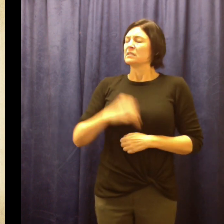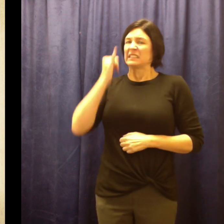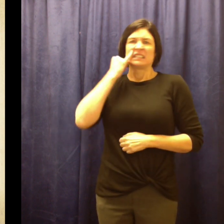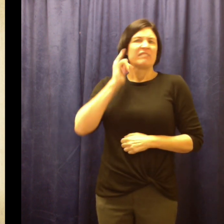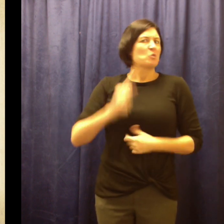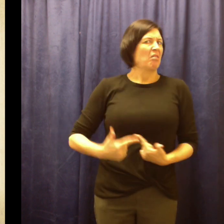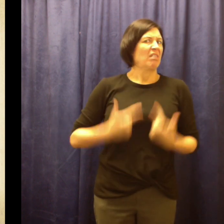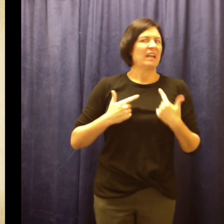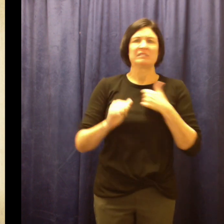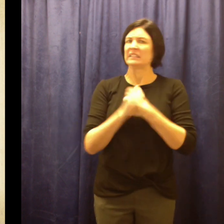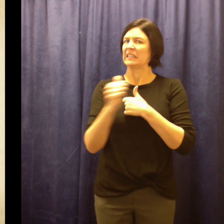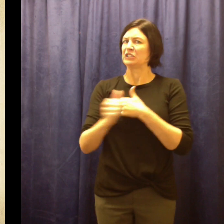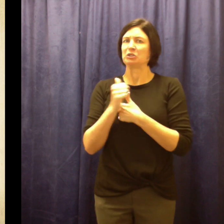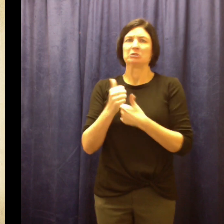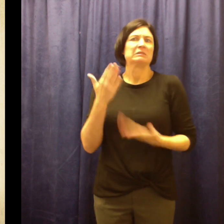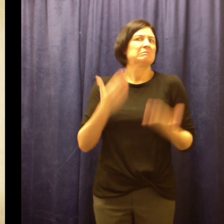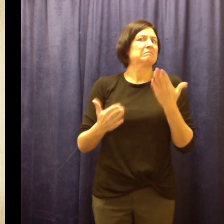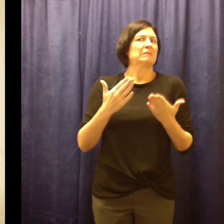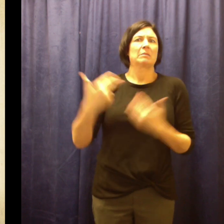in imminent danger.